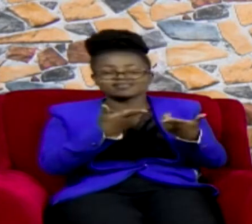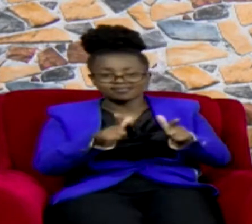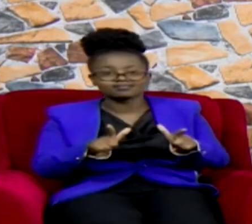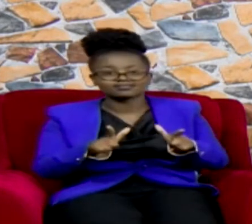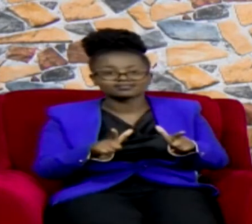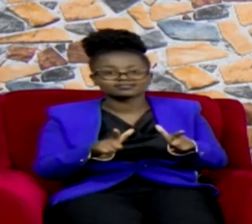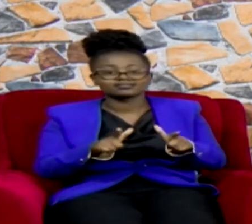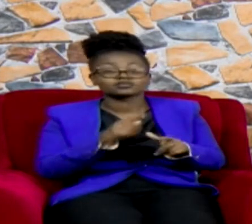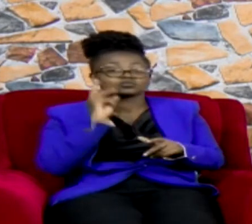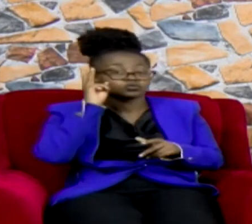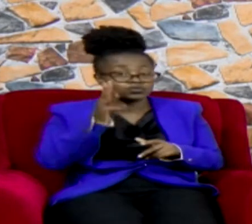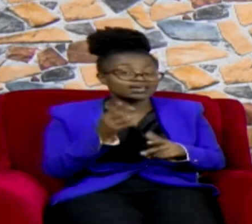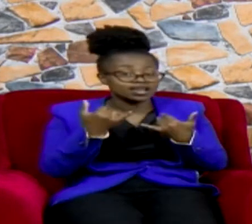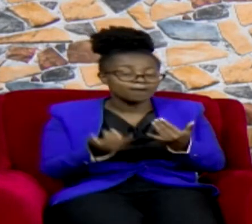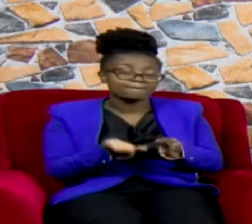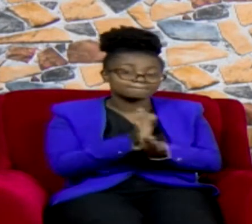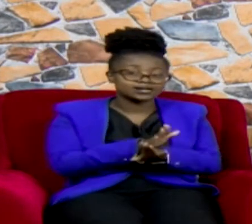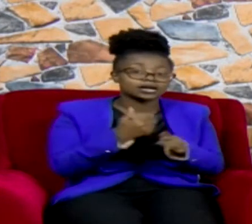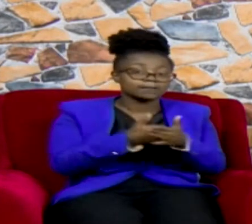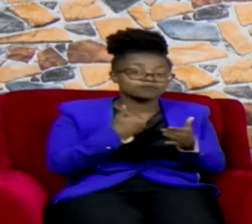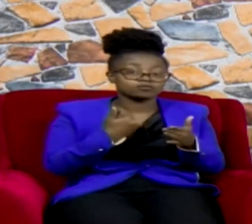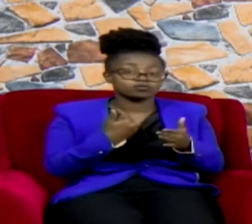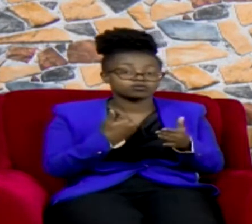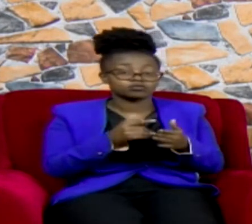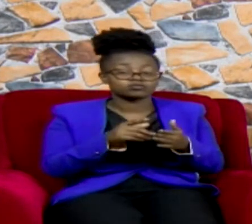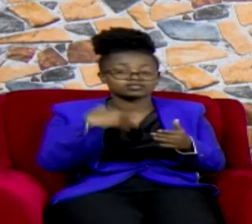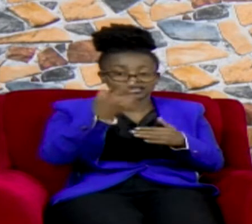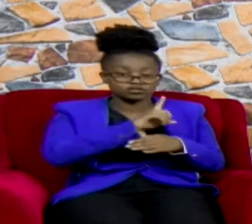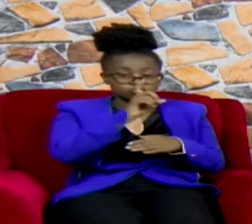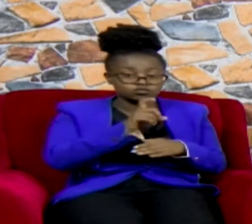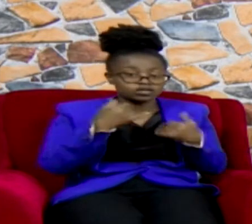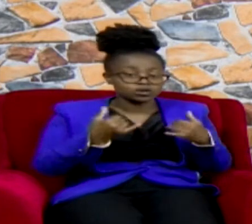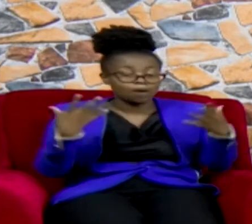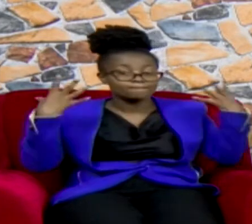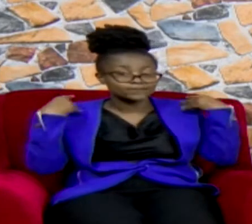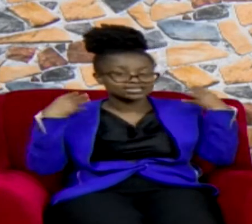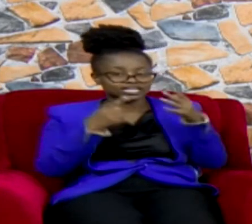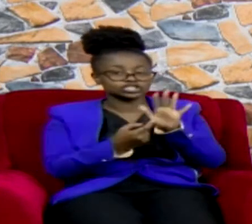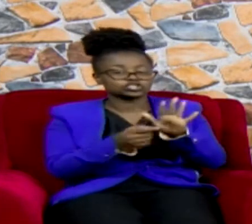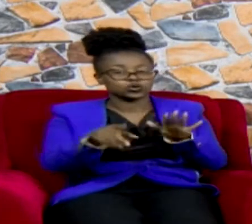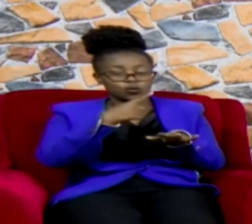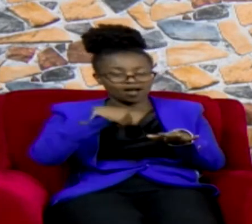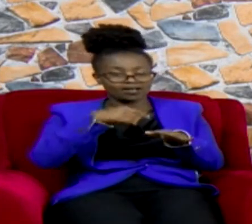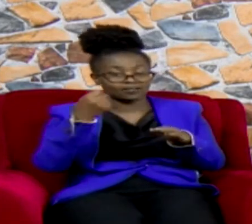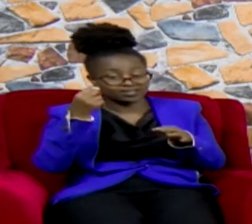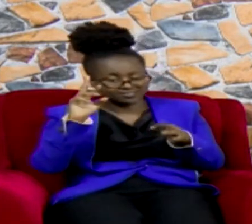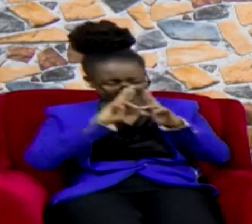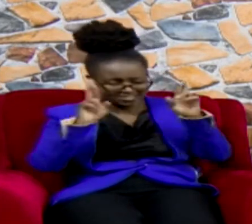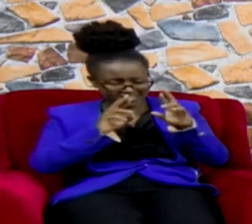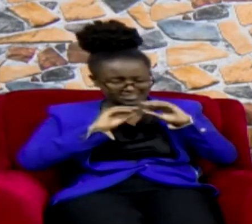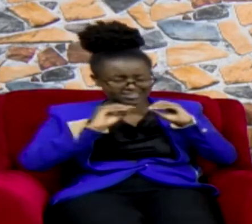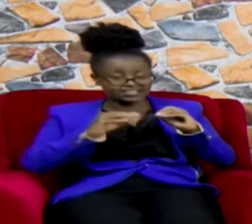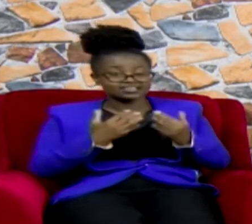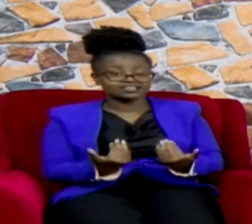language. So we will dive right back in before we can go to the next question. So practically show us. We are very ready to understand how to teach